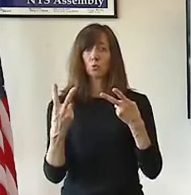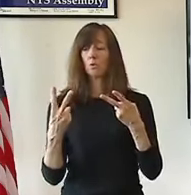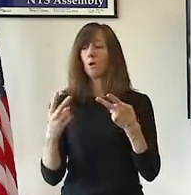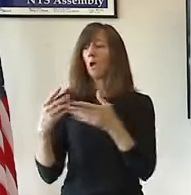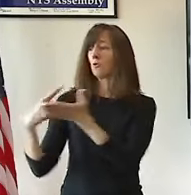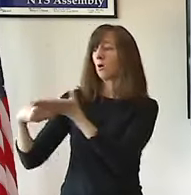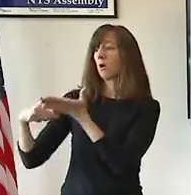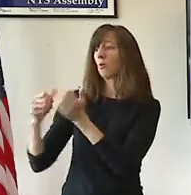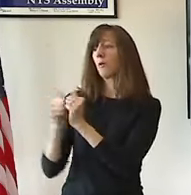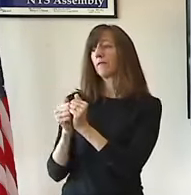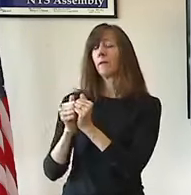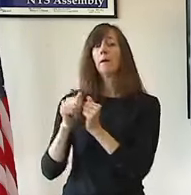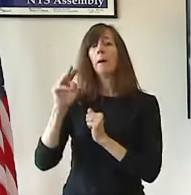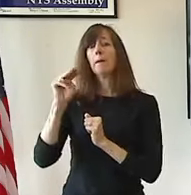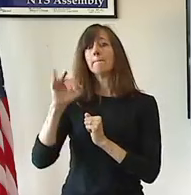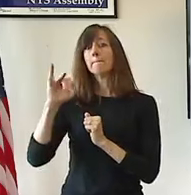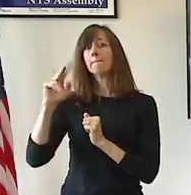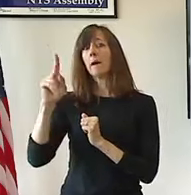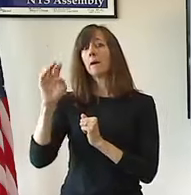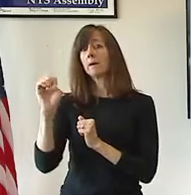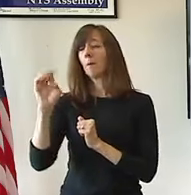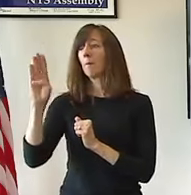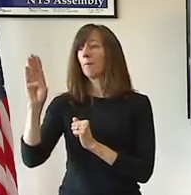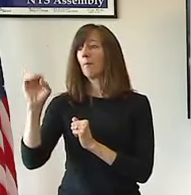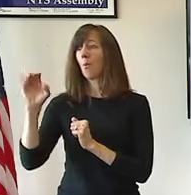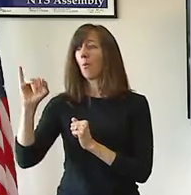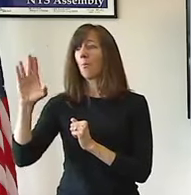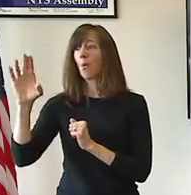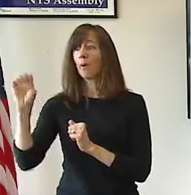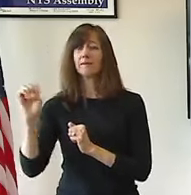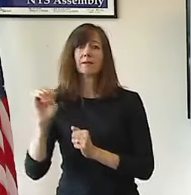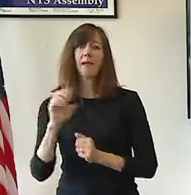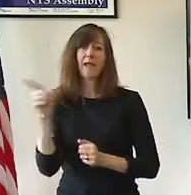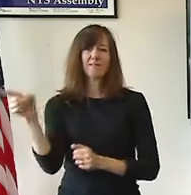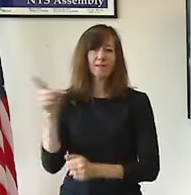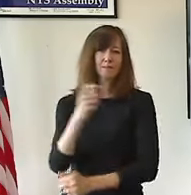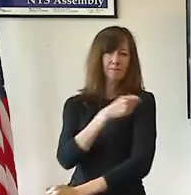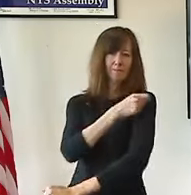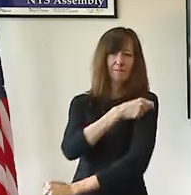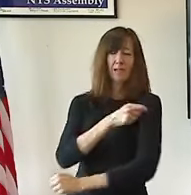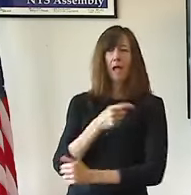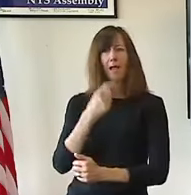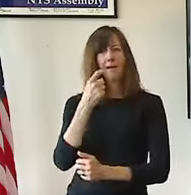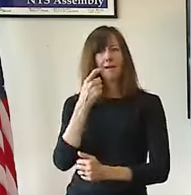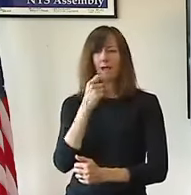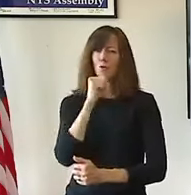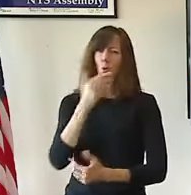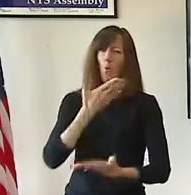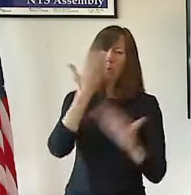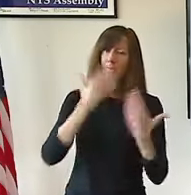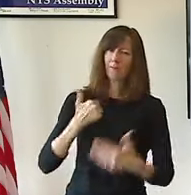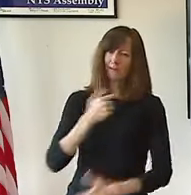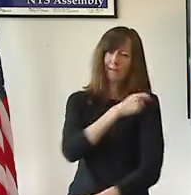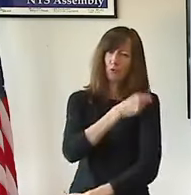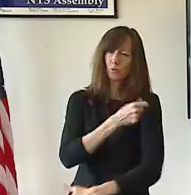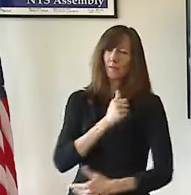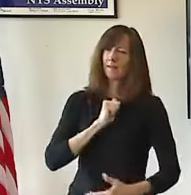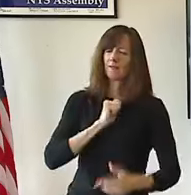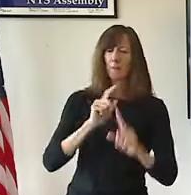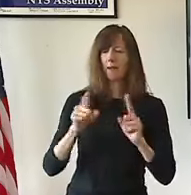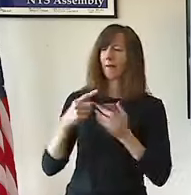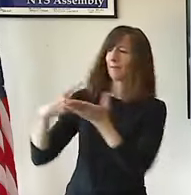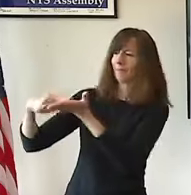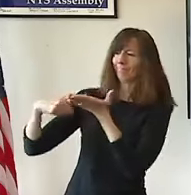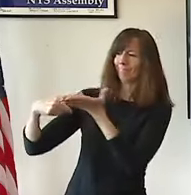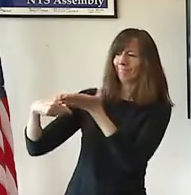at Graceland Tattoos. I don't have a tattoo, but I seem to be talking to tattoo artists more lately.